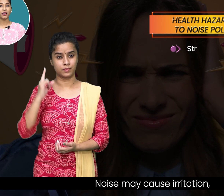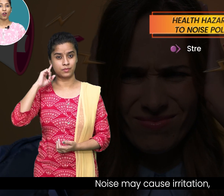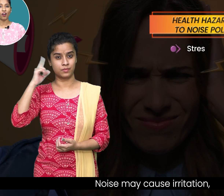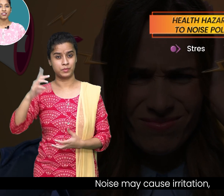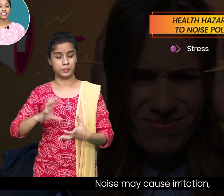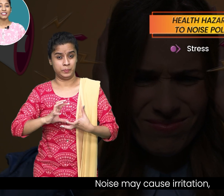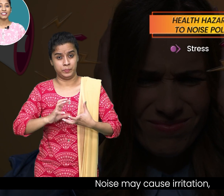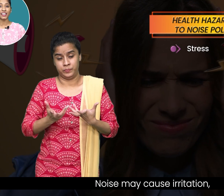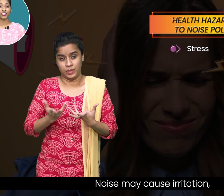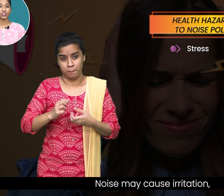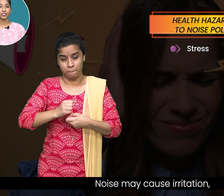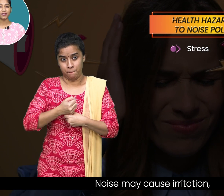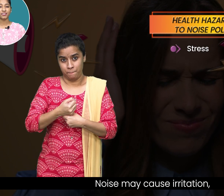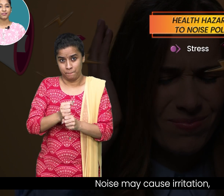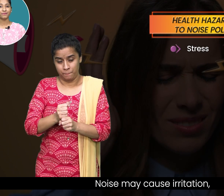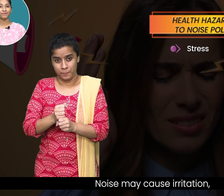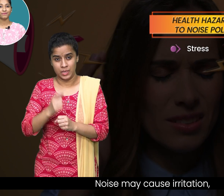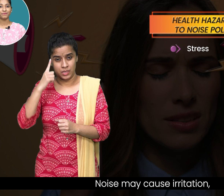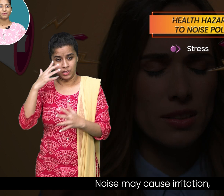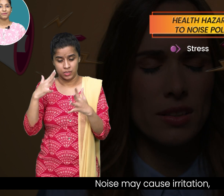Noise may cause irritation,